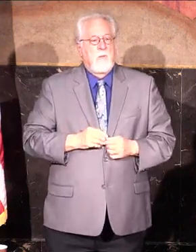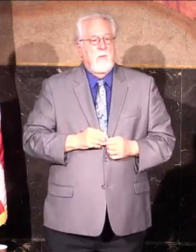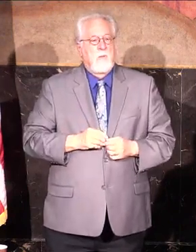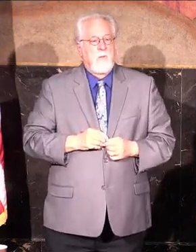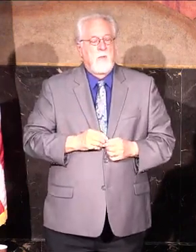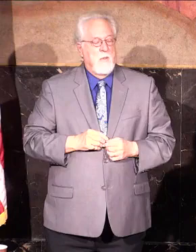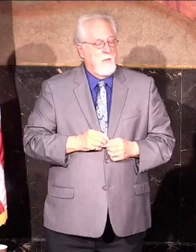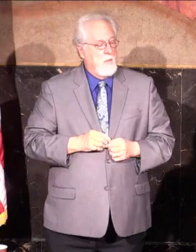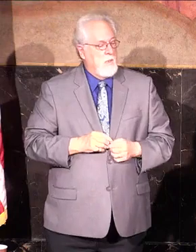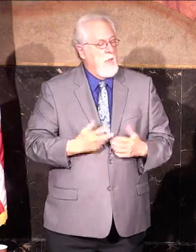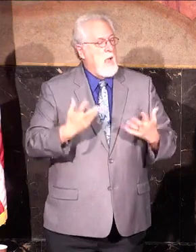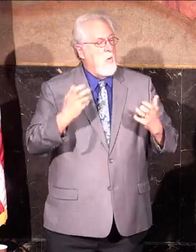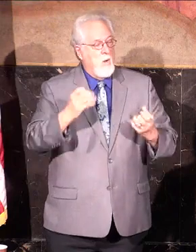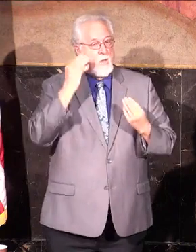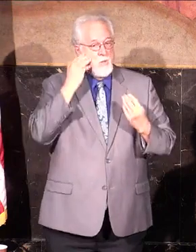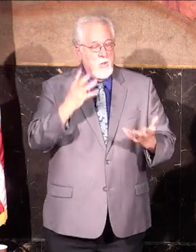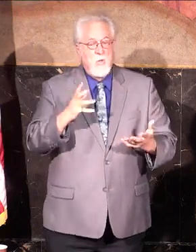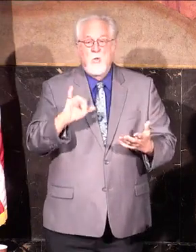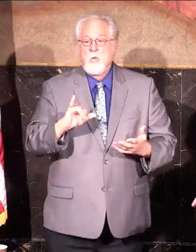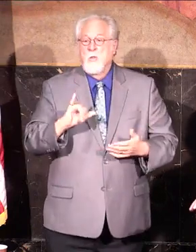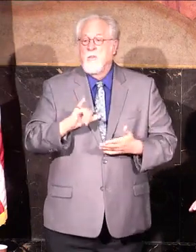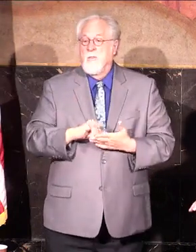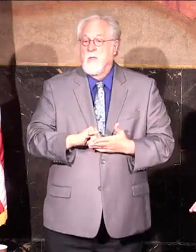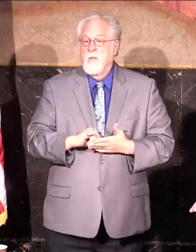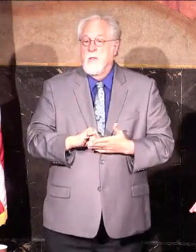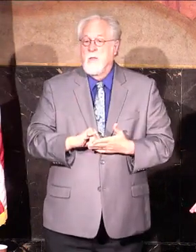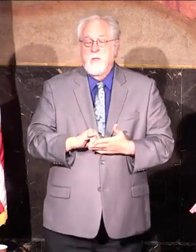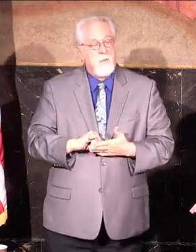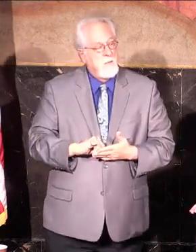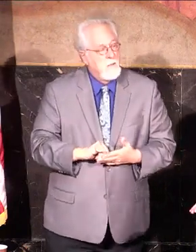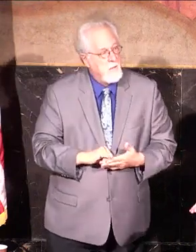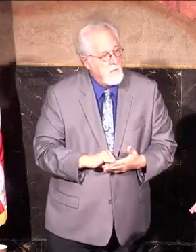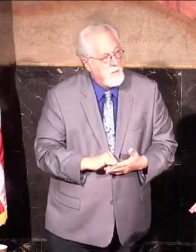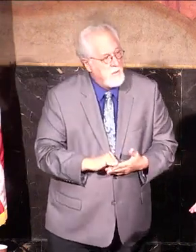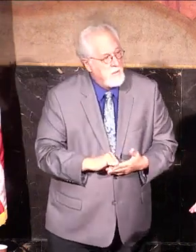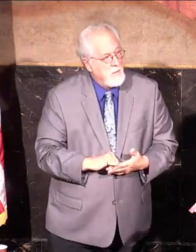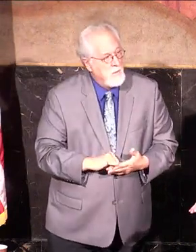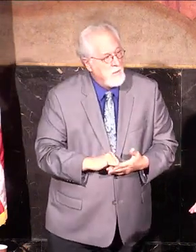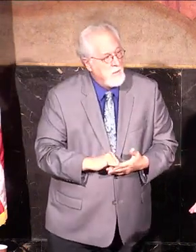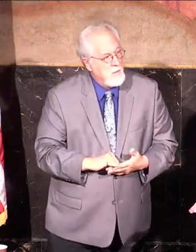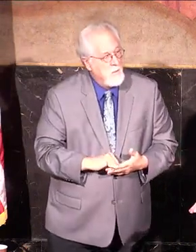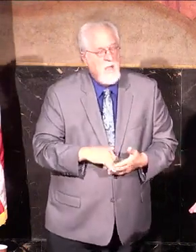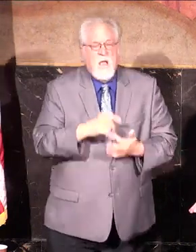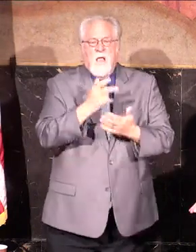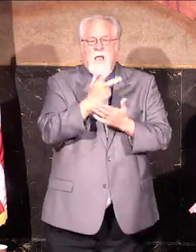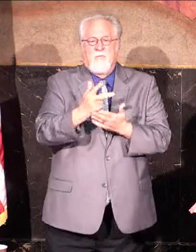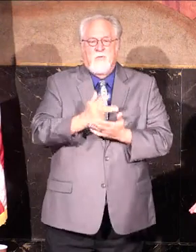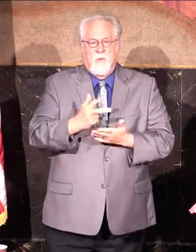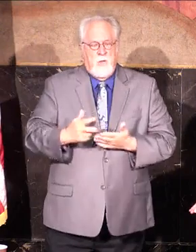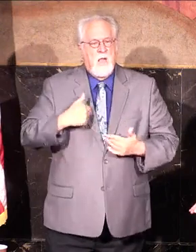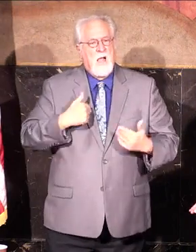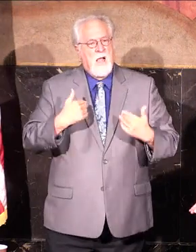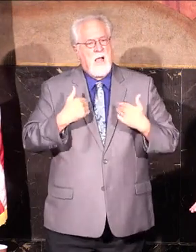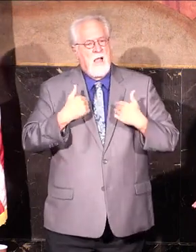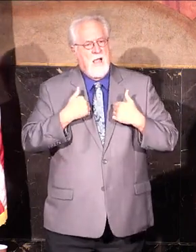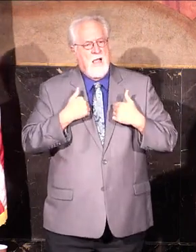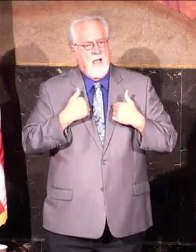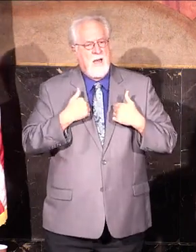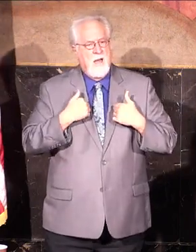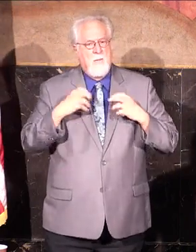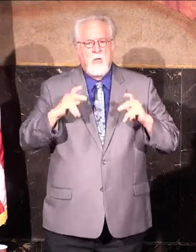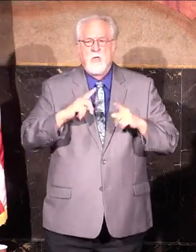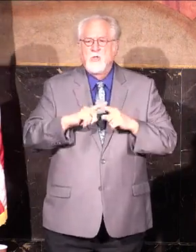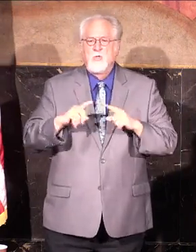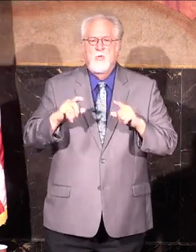I do want to let you all know that every couple of 3 weeks I have the opportunity to